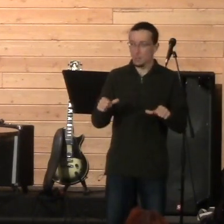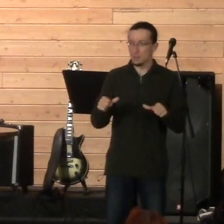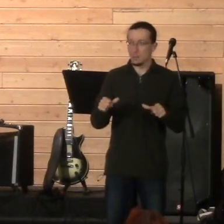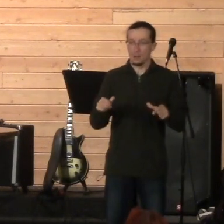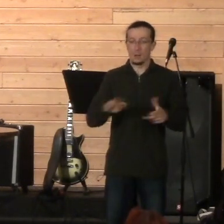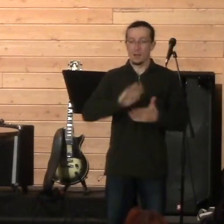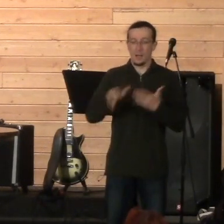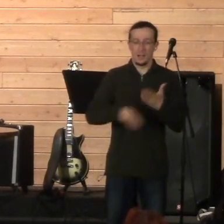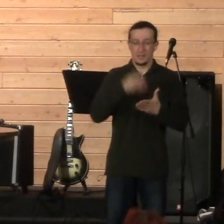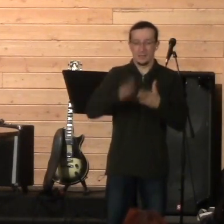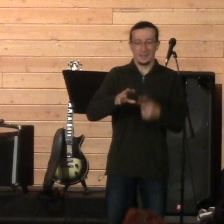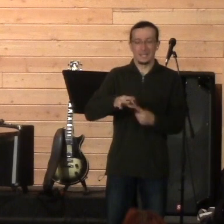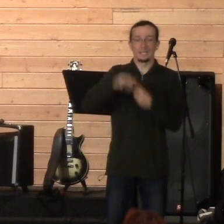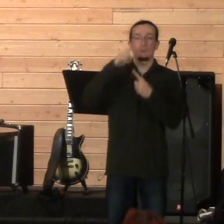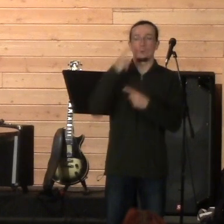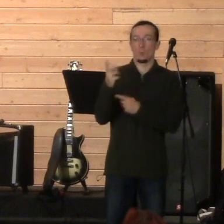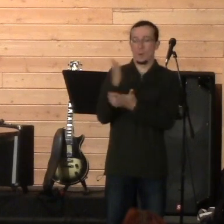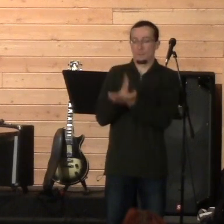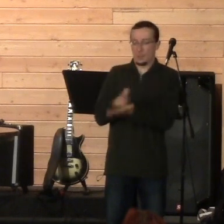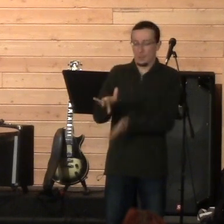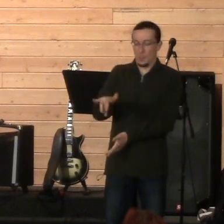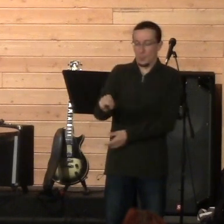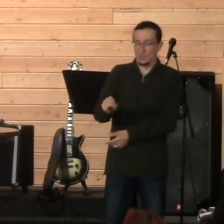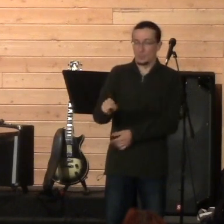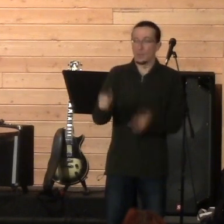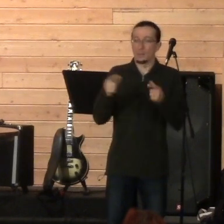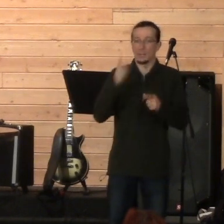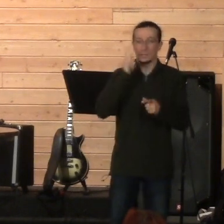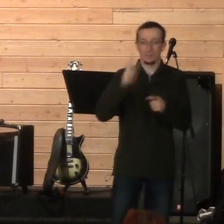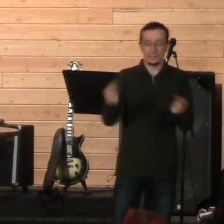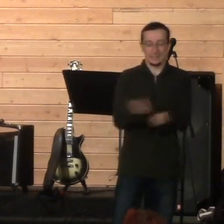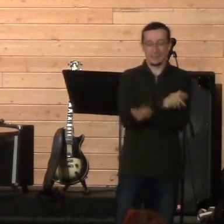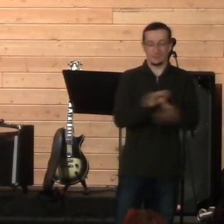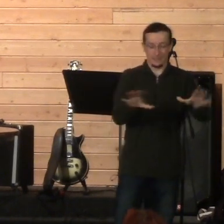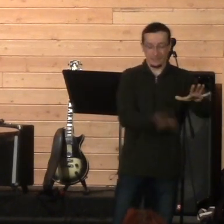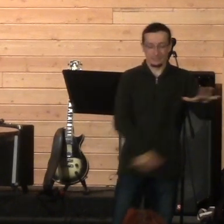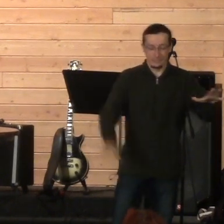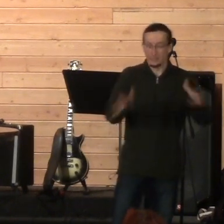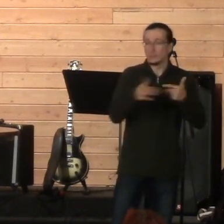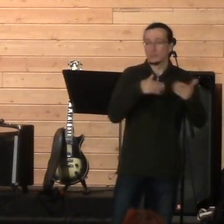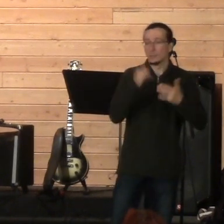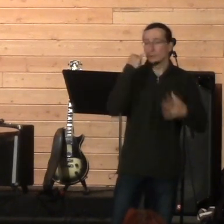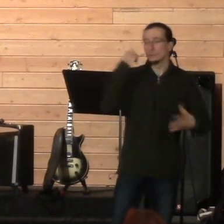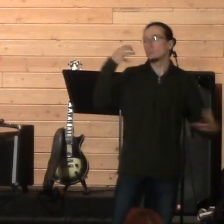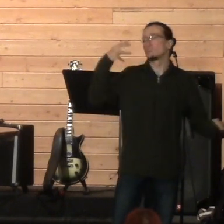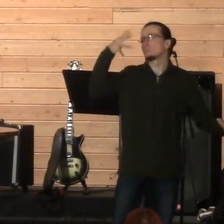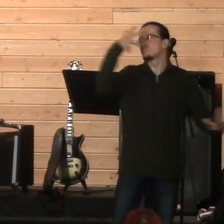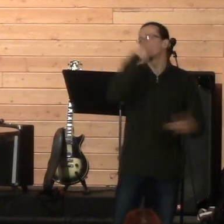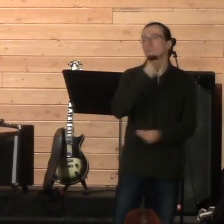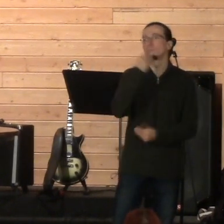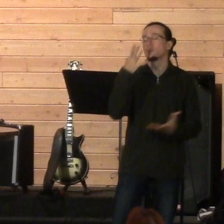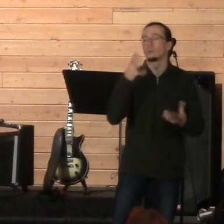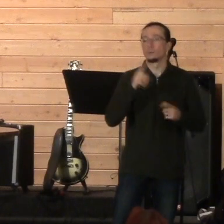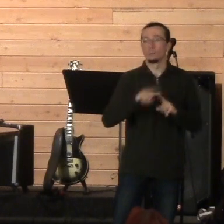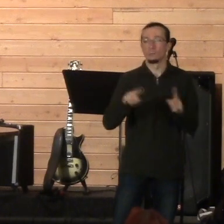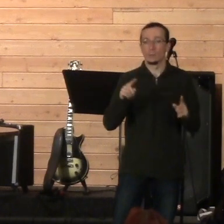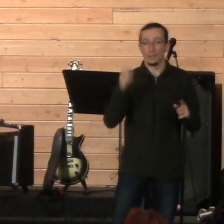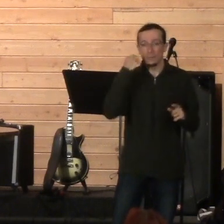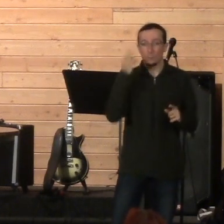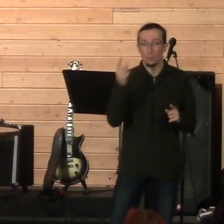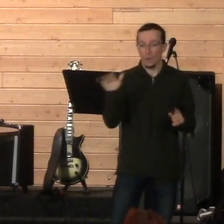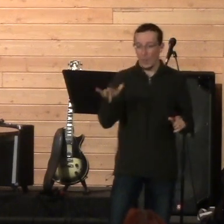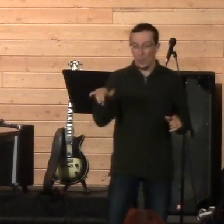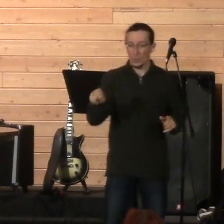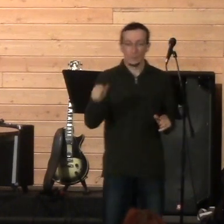piece, right? Because when you see the finished work, it doesn't matter how beautiful the picture is. I don't know about you, but my eyes, they just